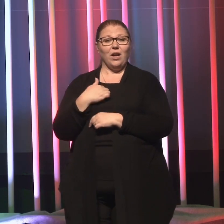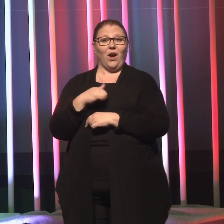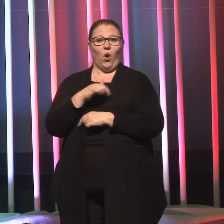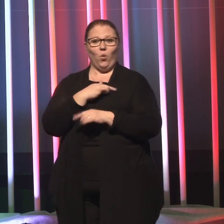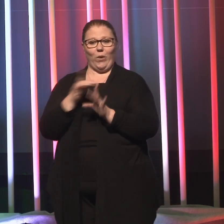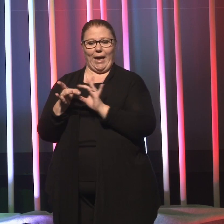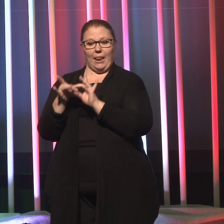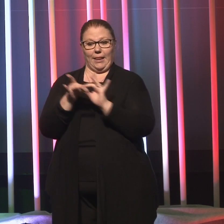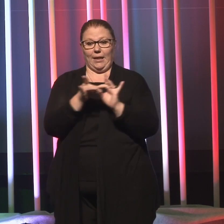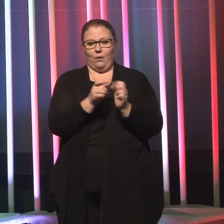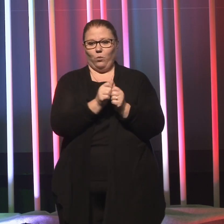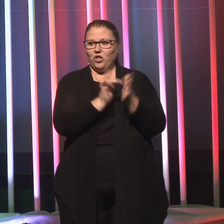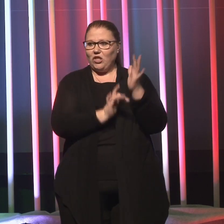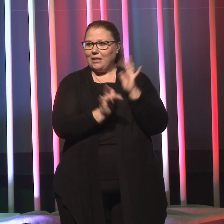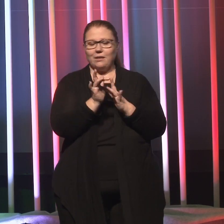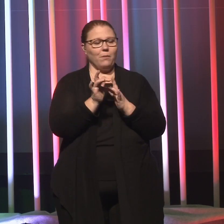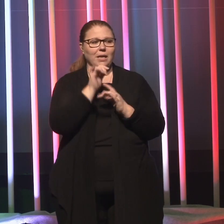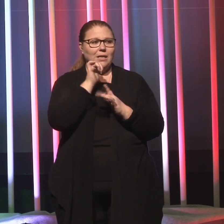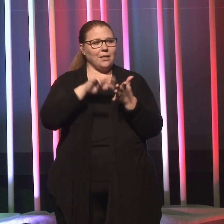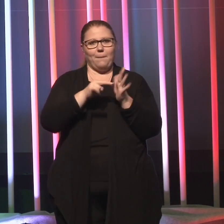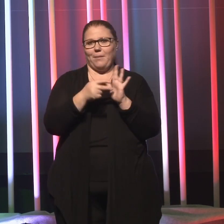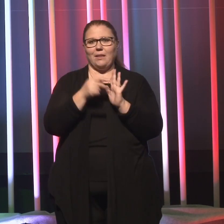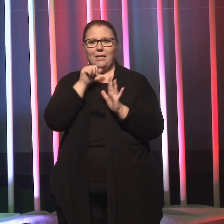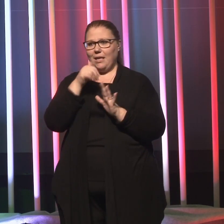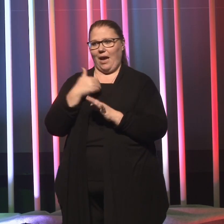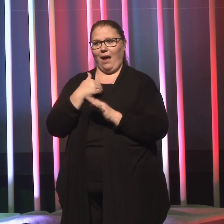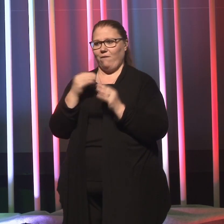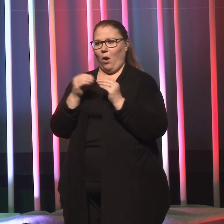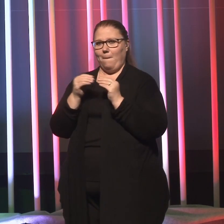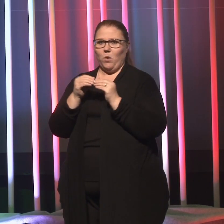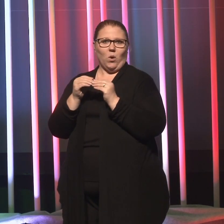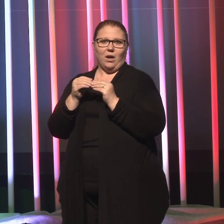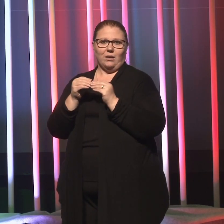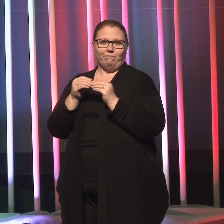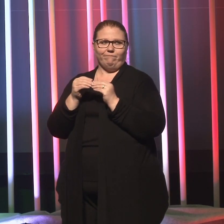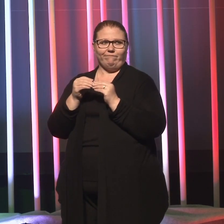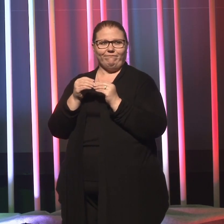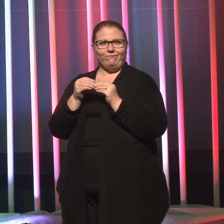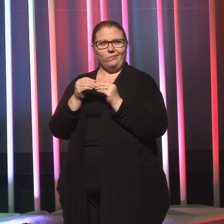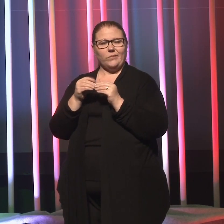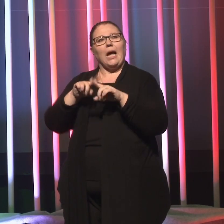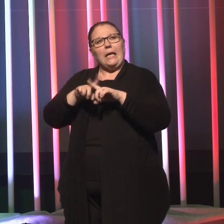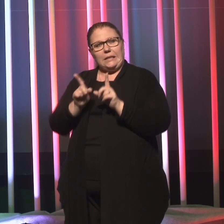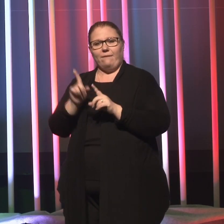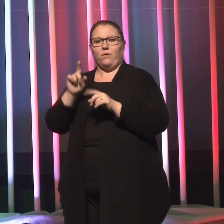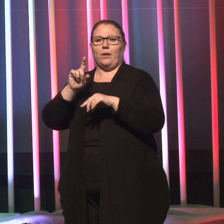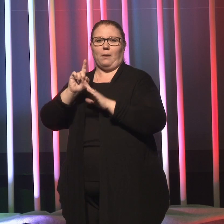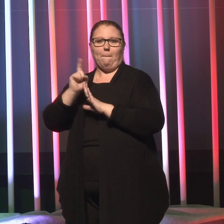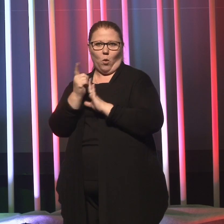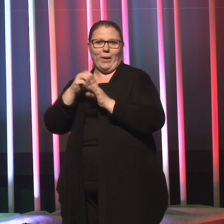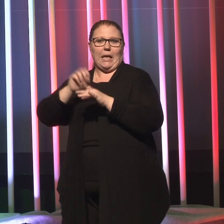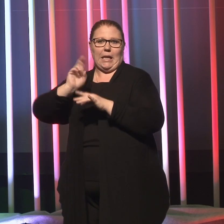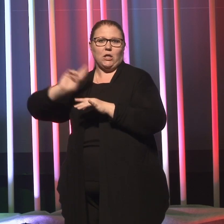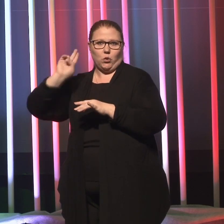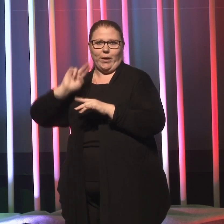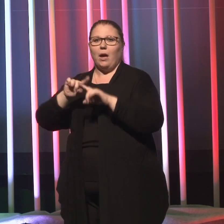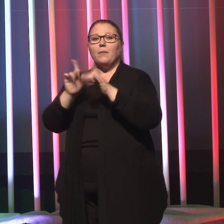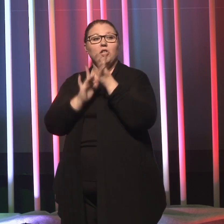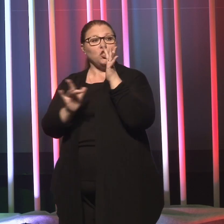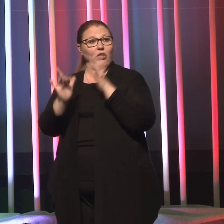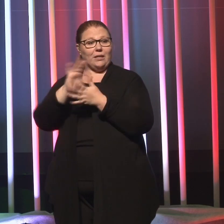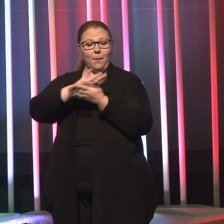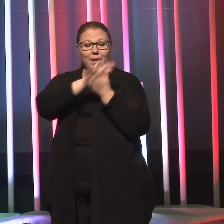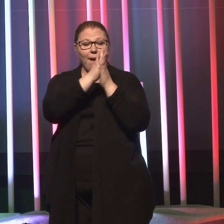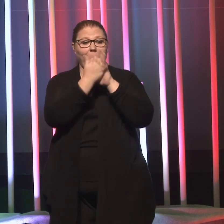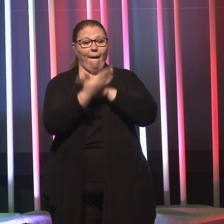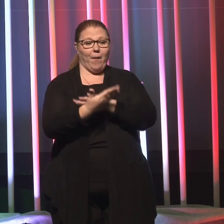link them with Jesus. But that doesn't mean that they didn't have a more significant or a different moment in history. But Jesus